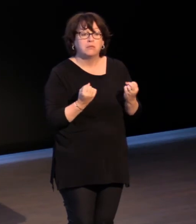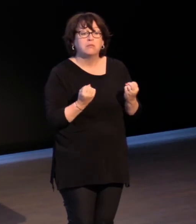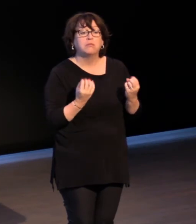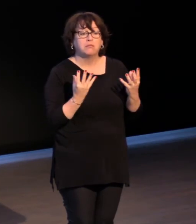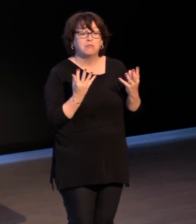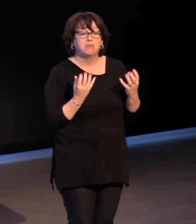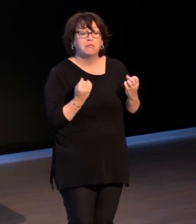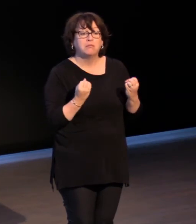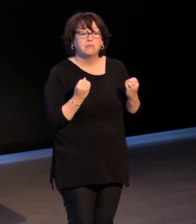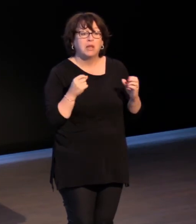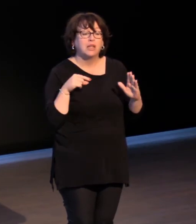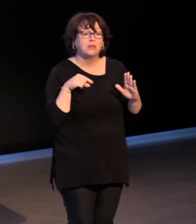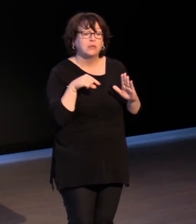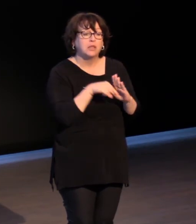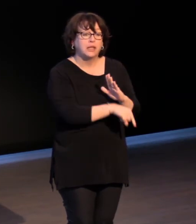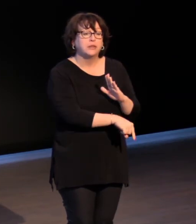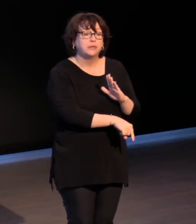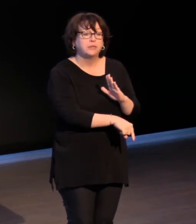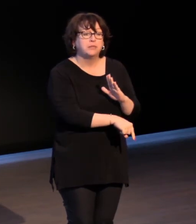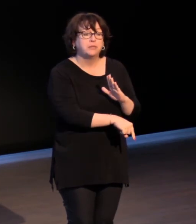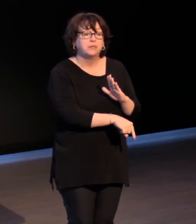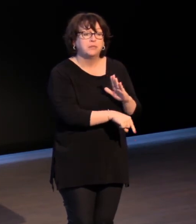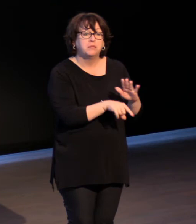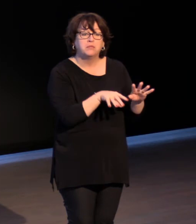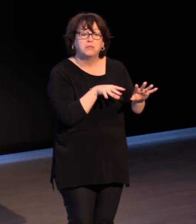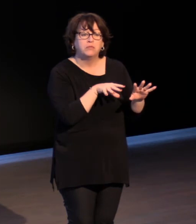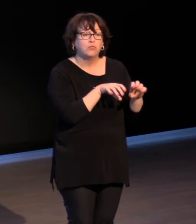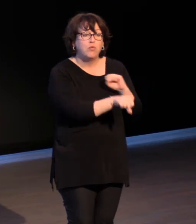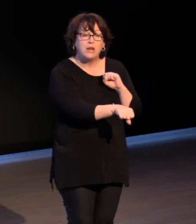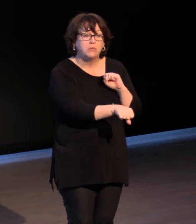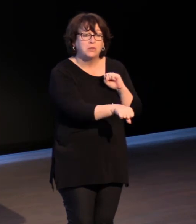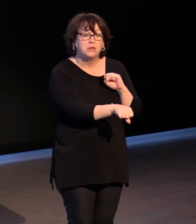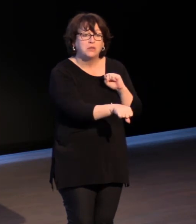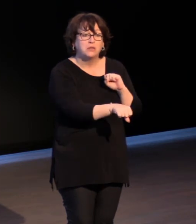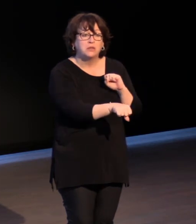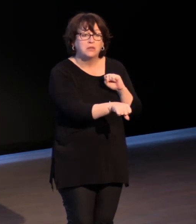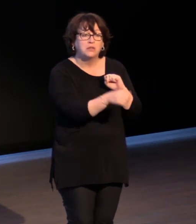were killed and raped in front of me.